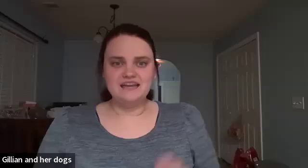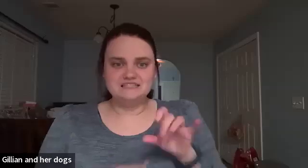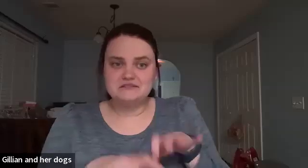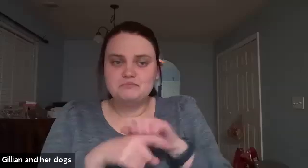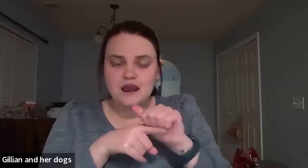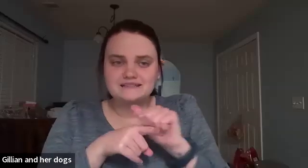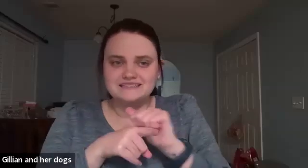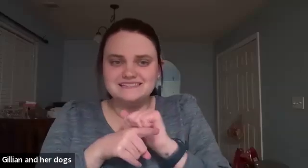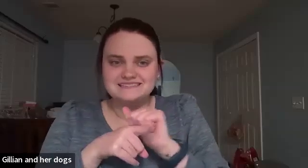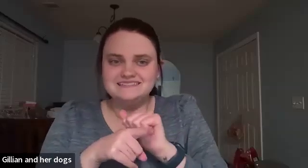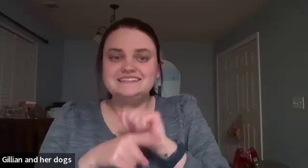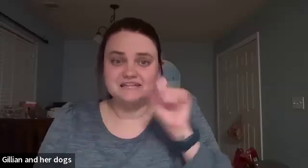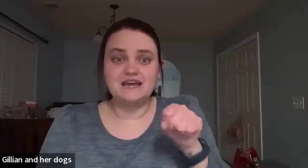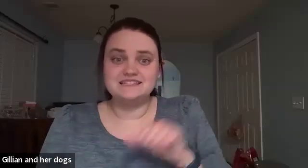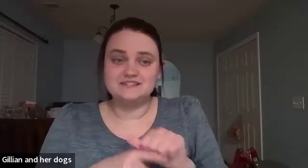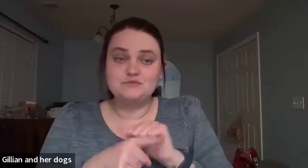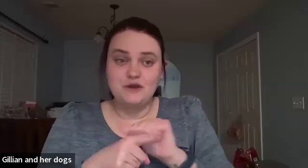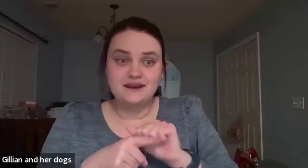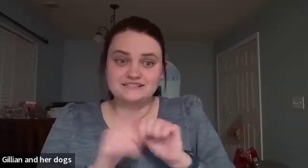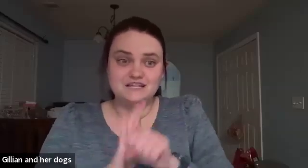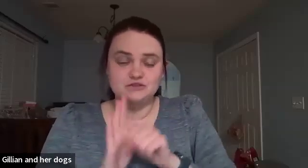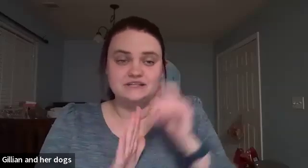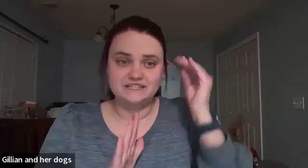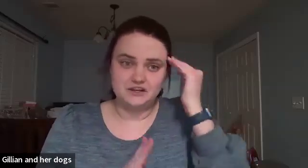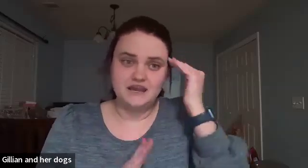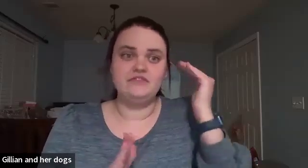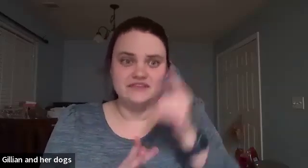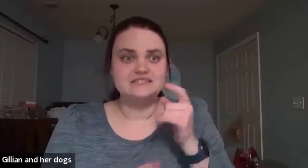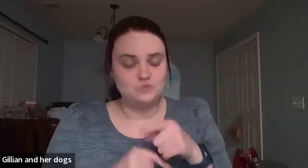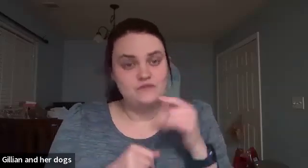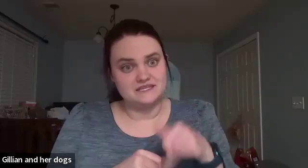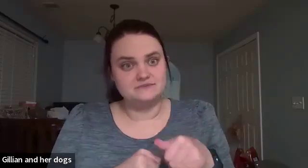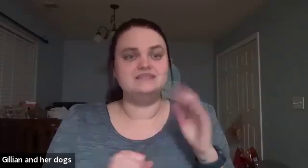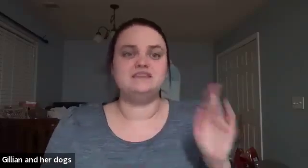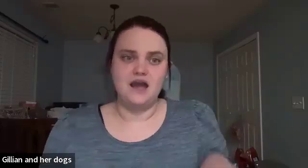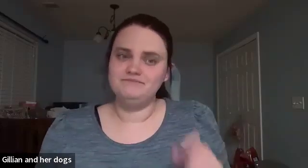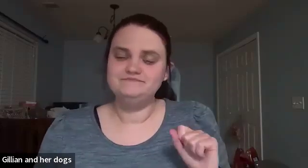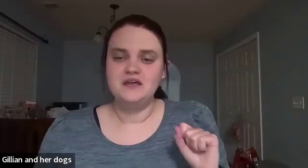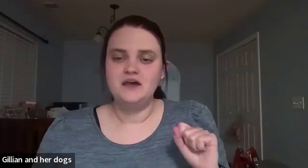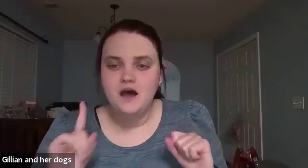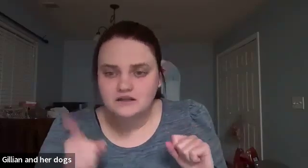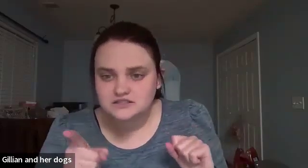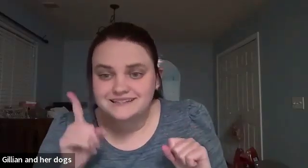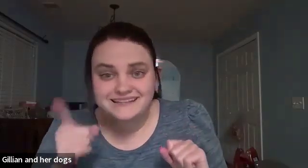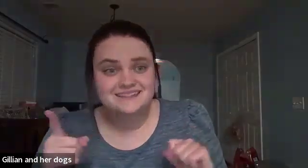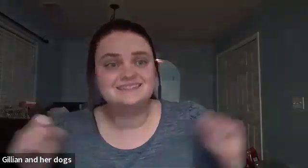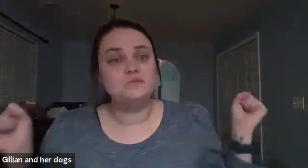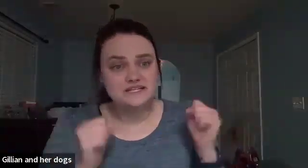Yeah, make it stick in there. Yes, it's the practice, that drilling in your head. This is what this means. Yeah. Also, yes,